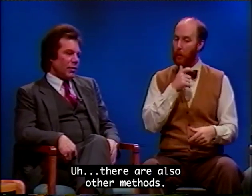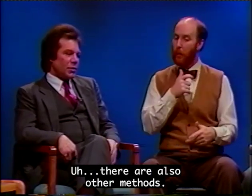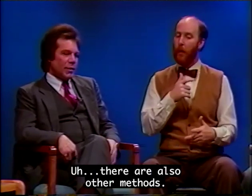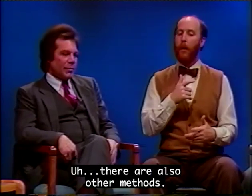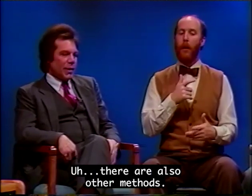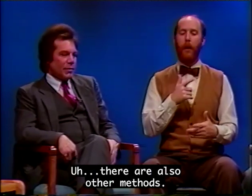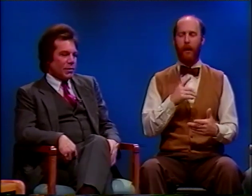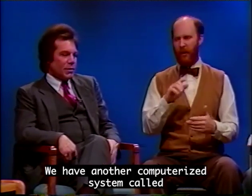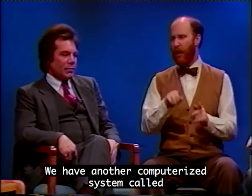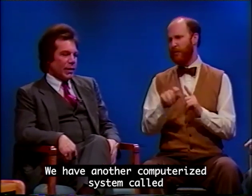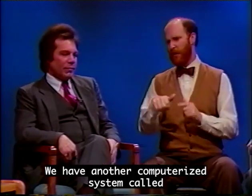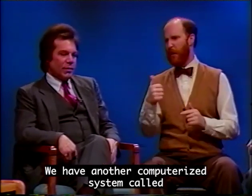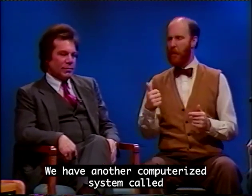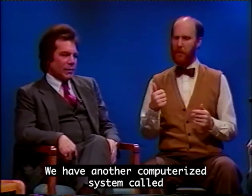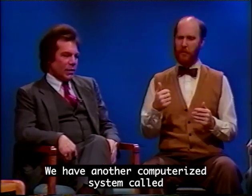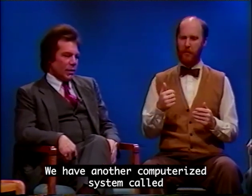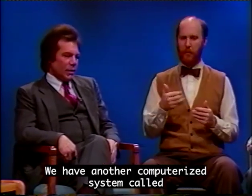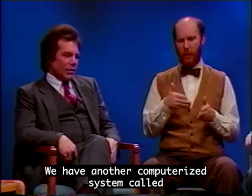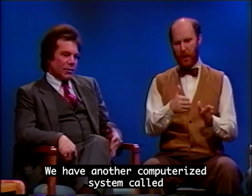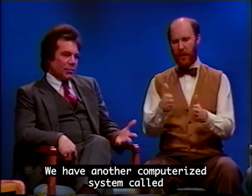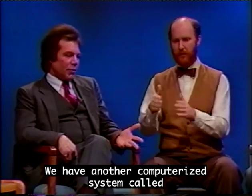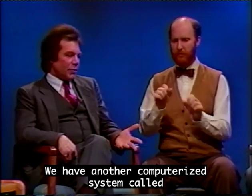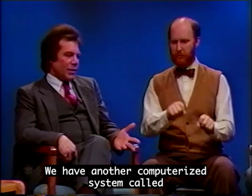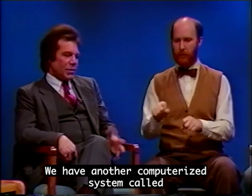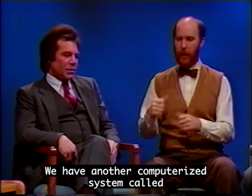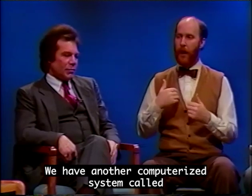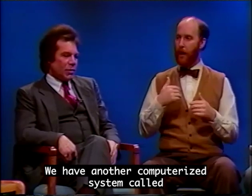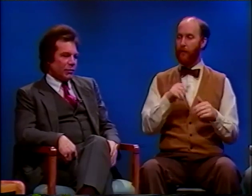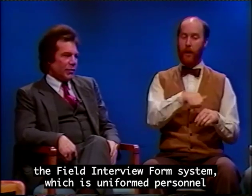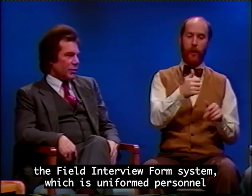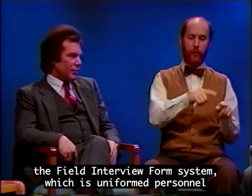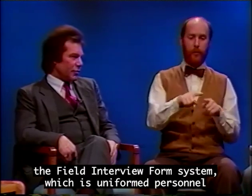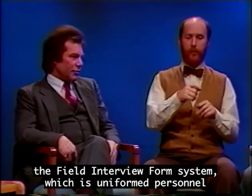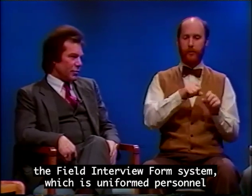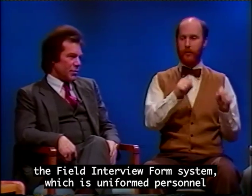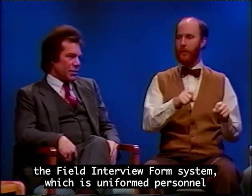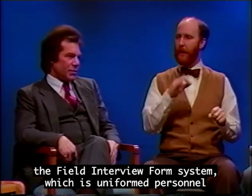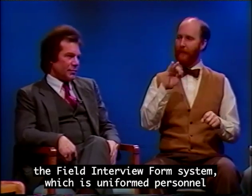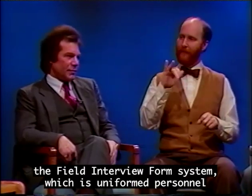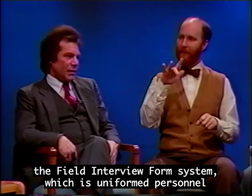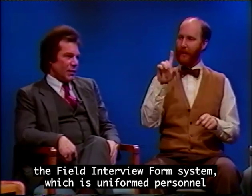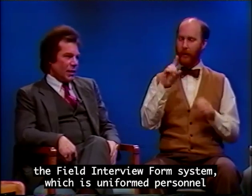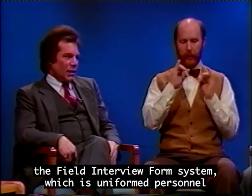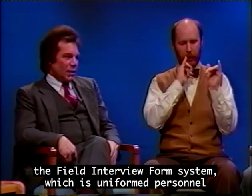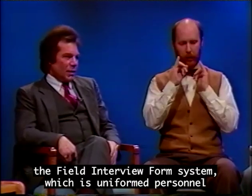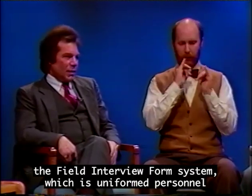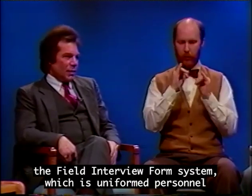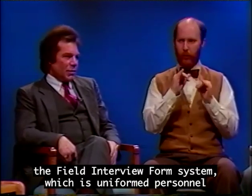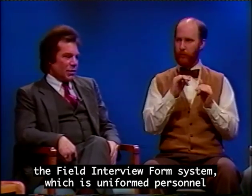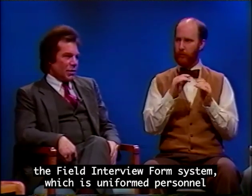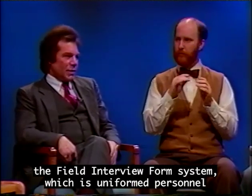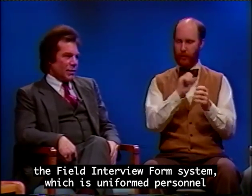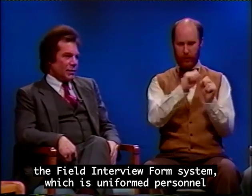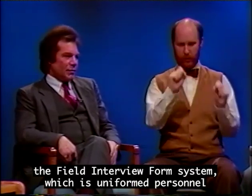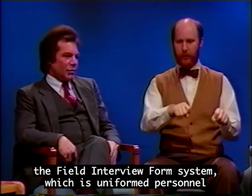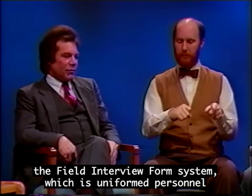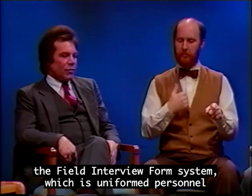There are also other methods. We have another computerized system called the field interview form system, which